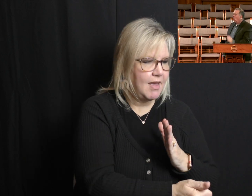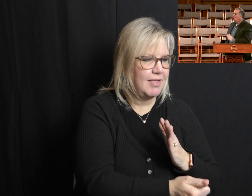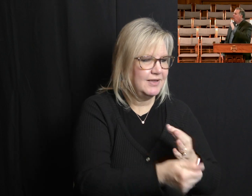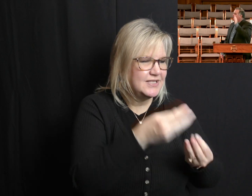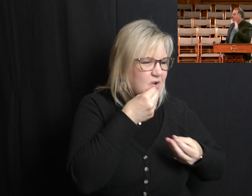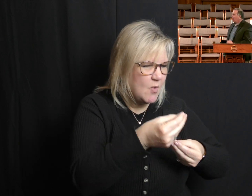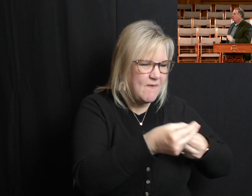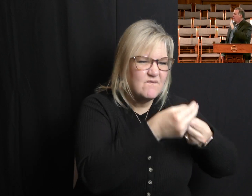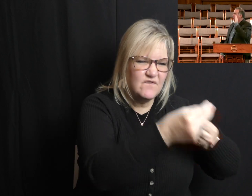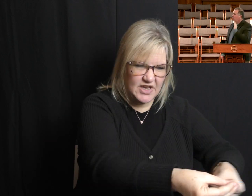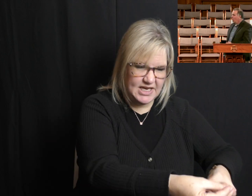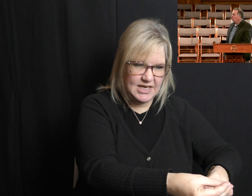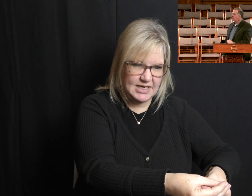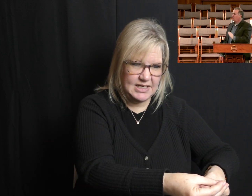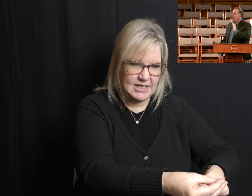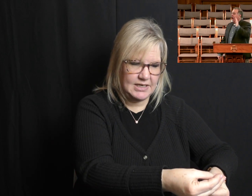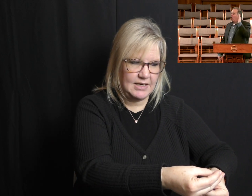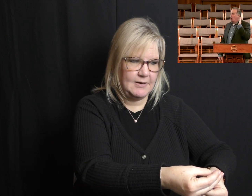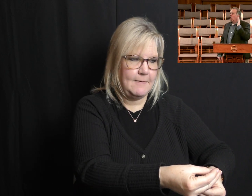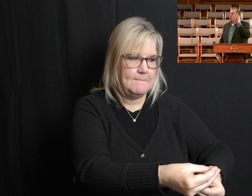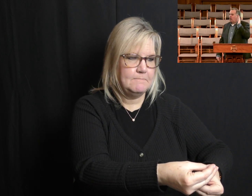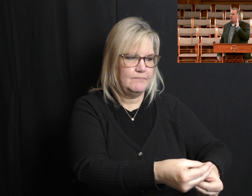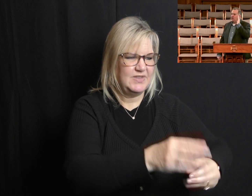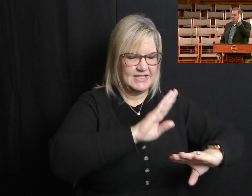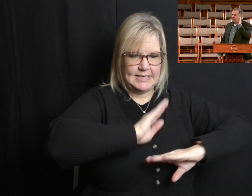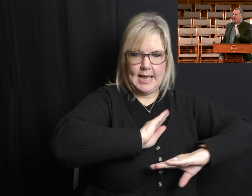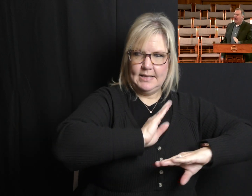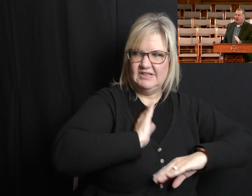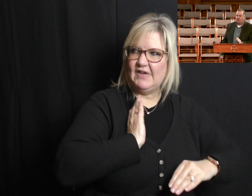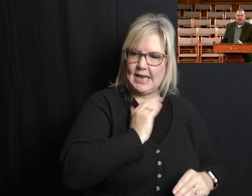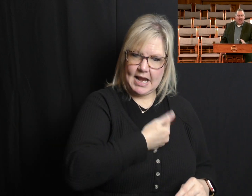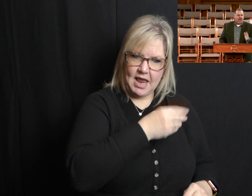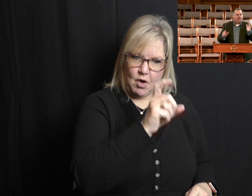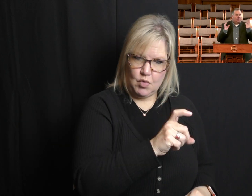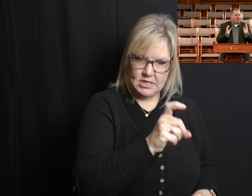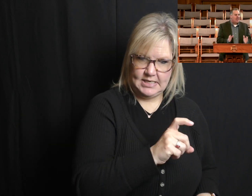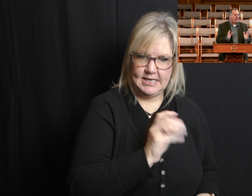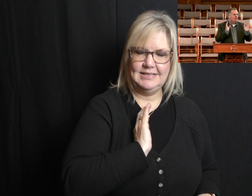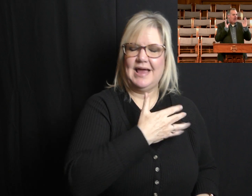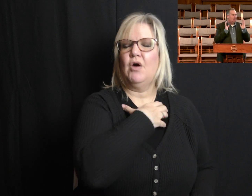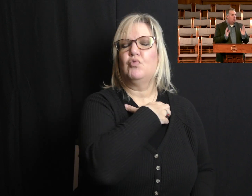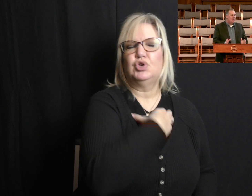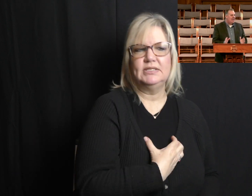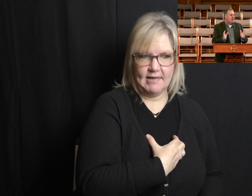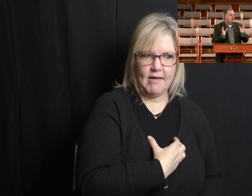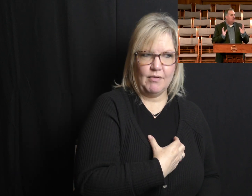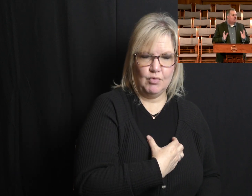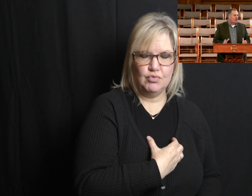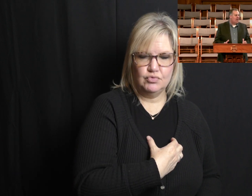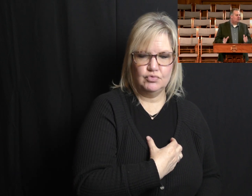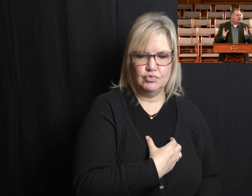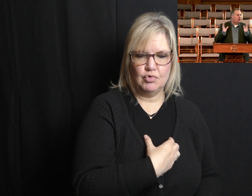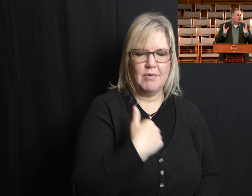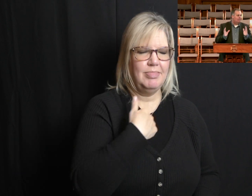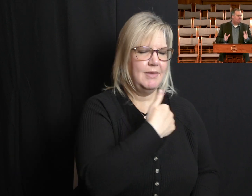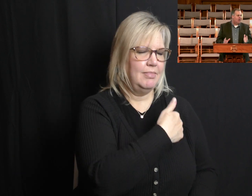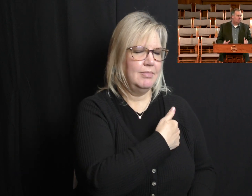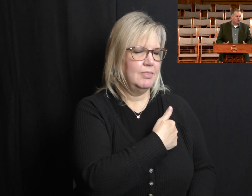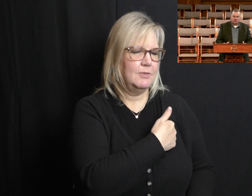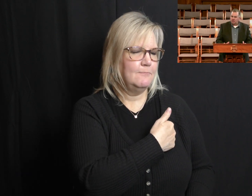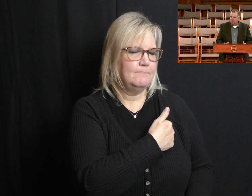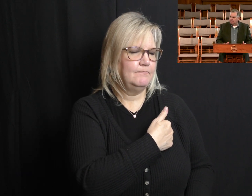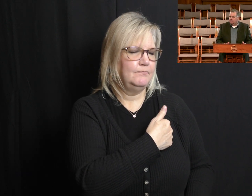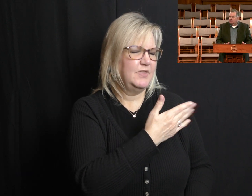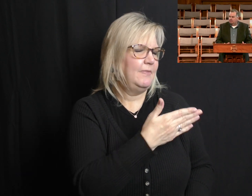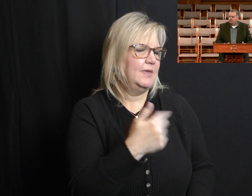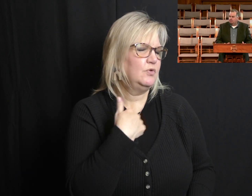our own personal wants, our own personal desires, and the things that we treasure